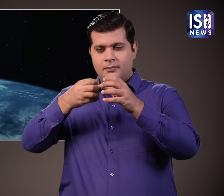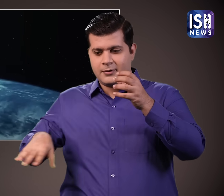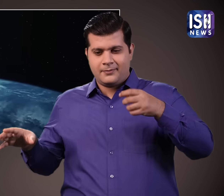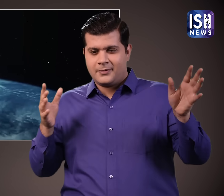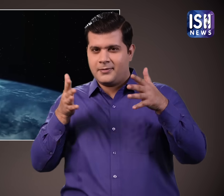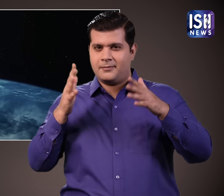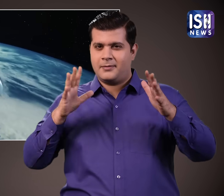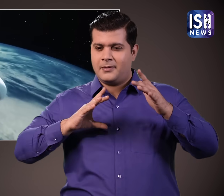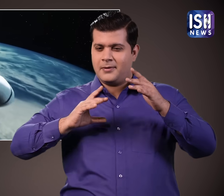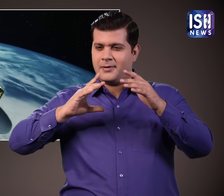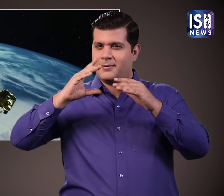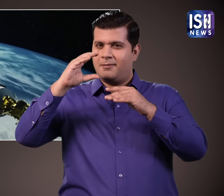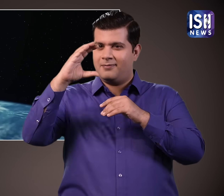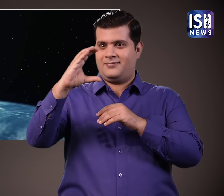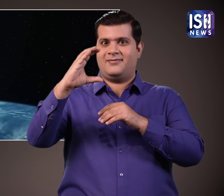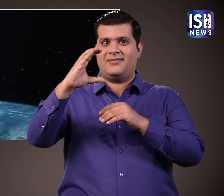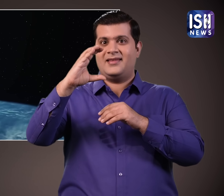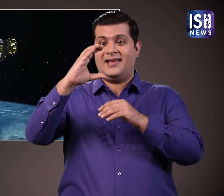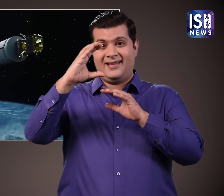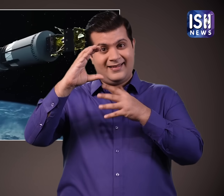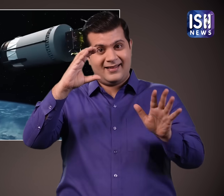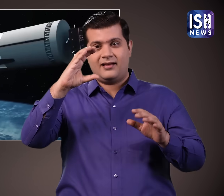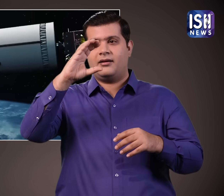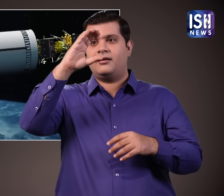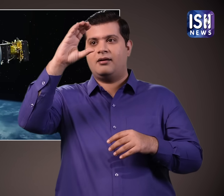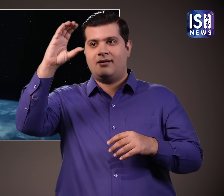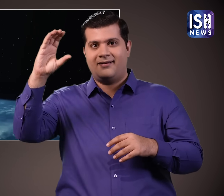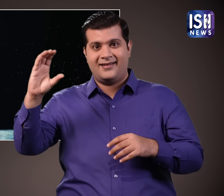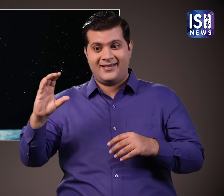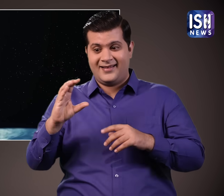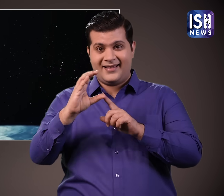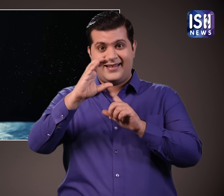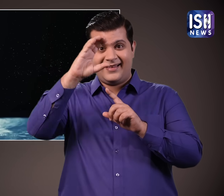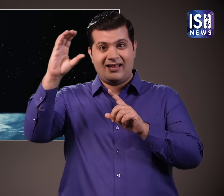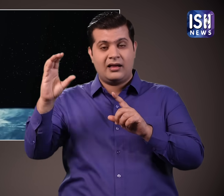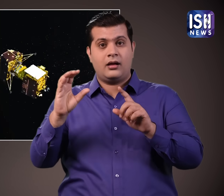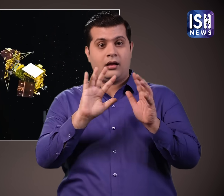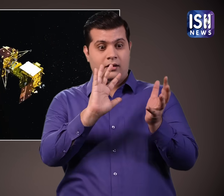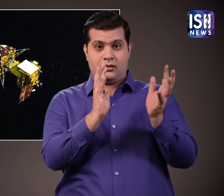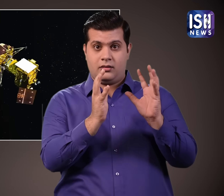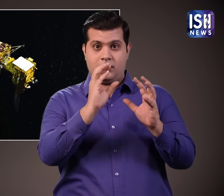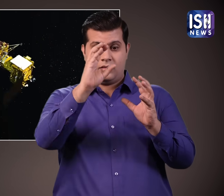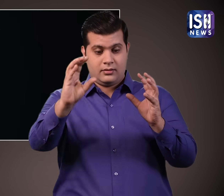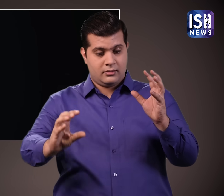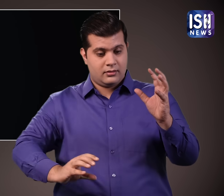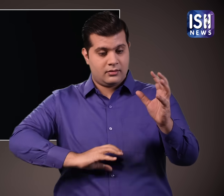begin separating from its body. In the end, the rocket then starts orbiting around the earth.